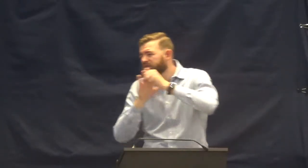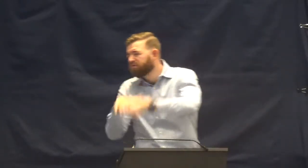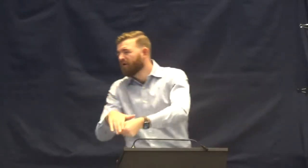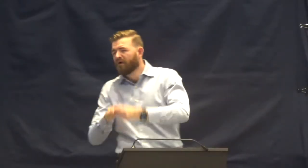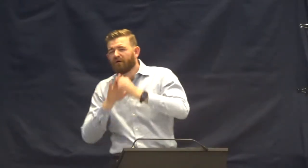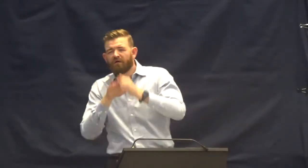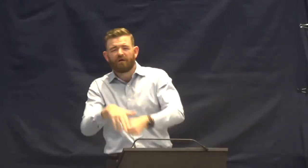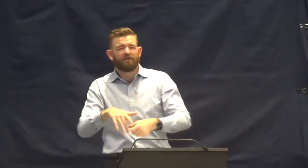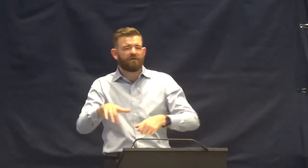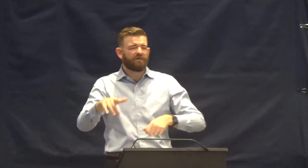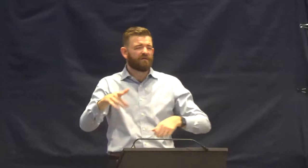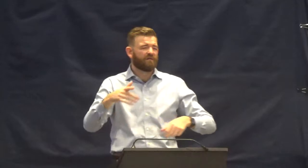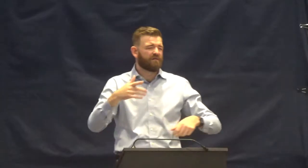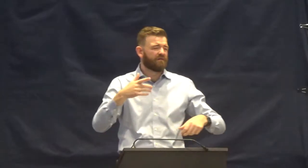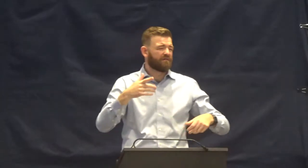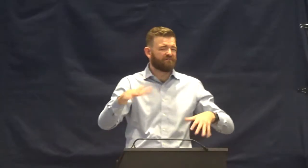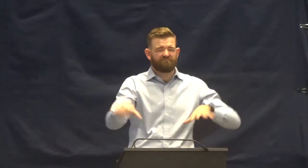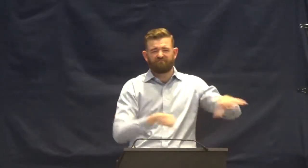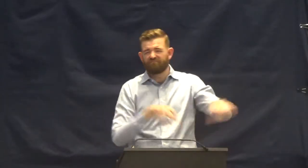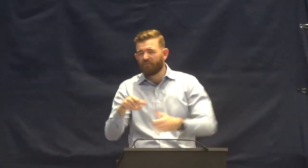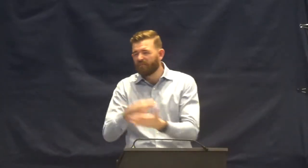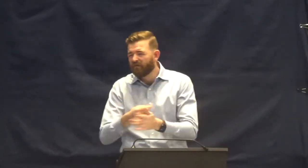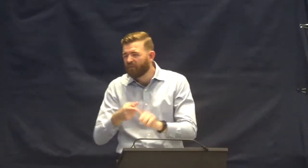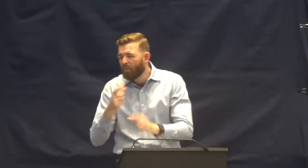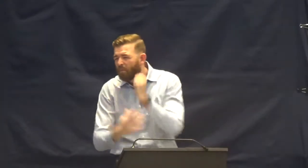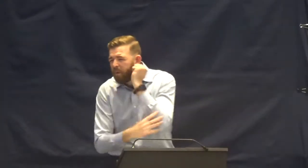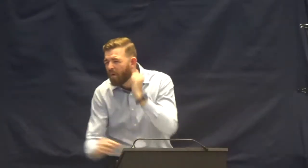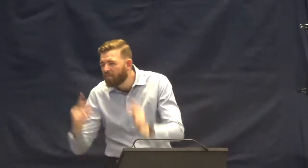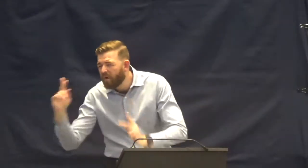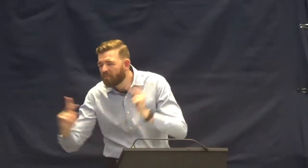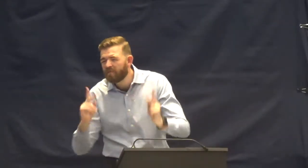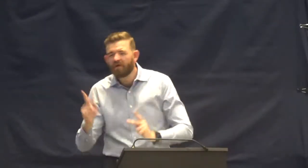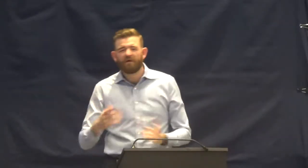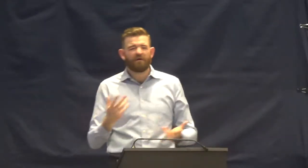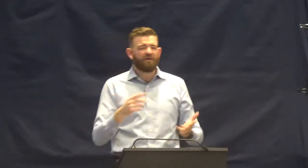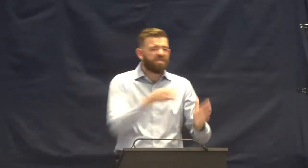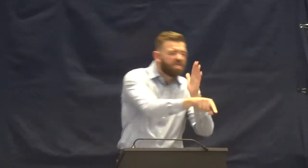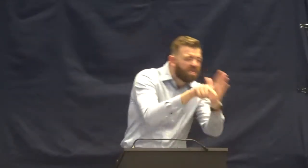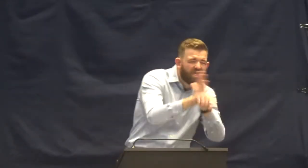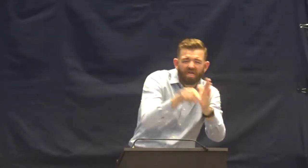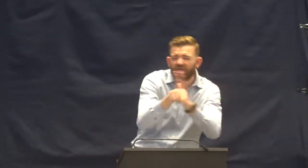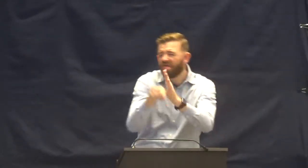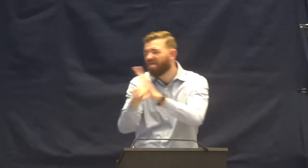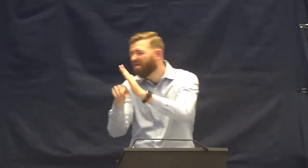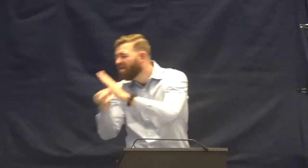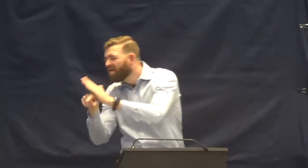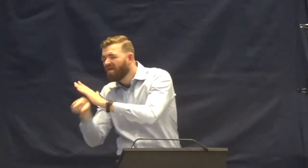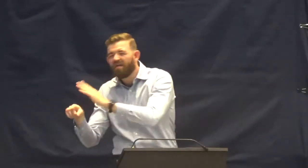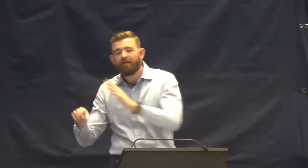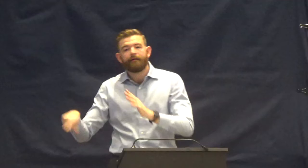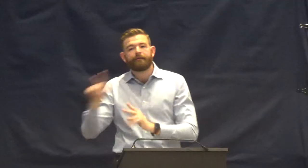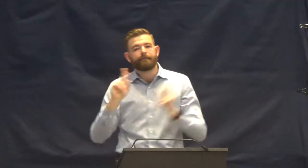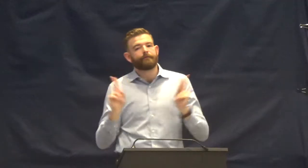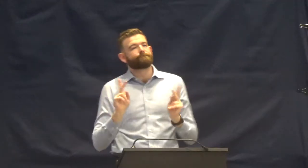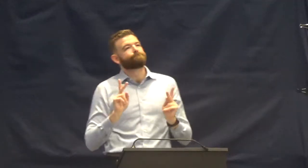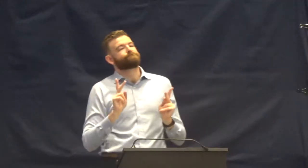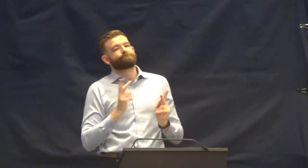earth. And so many of the kings were very oppressive. They colonized poor folks, they took their resources, they slaughtered